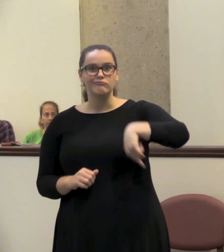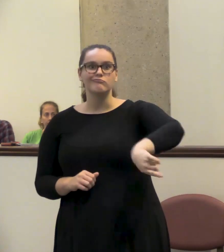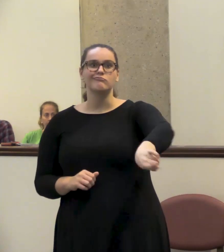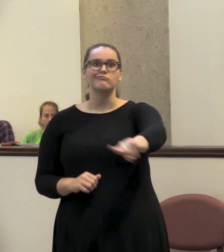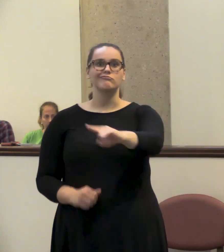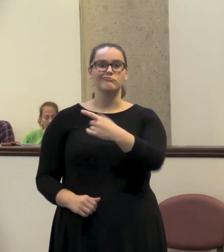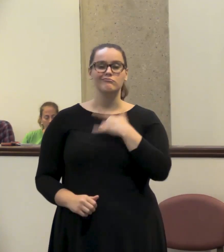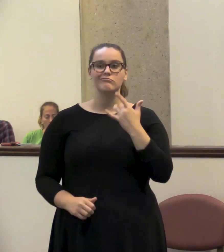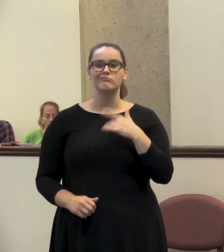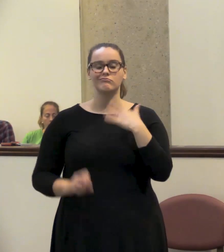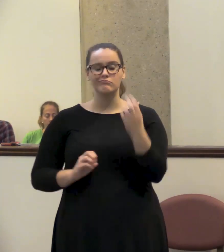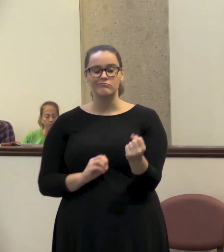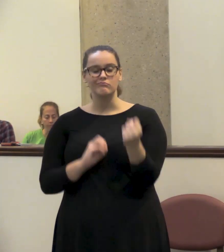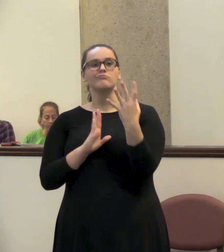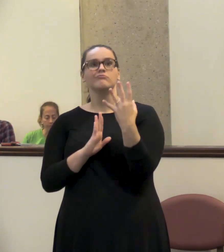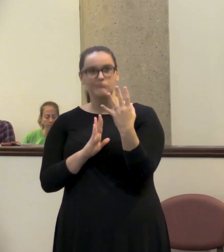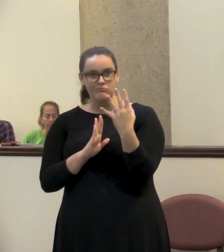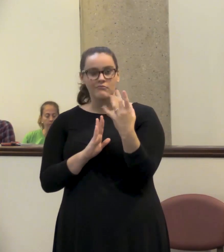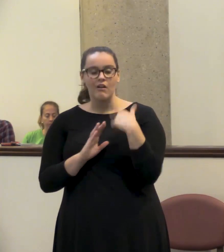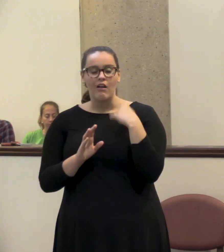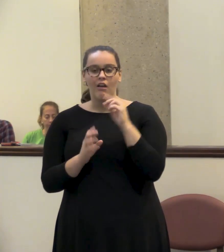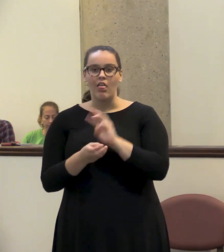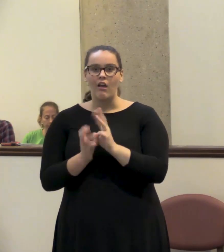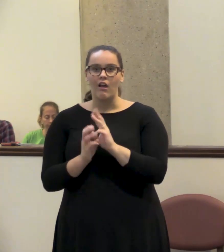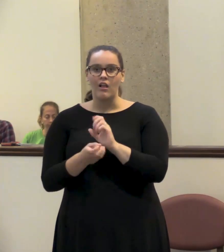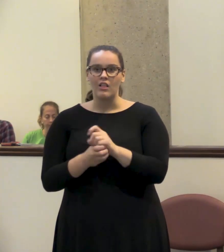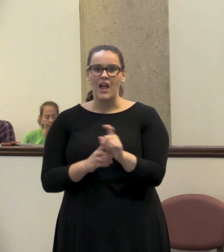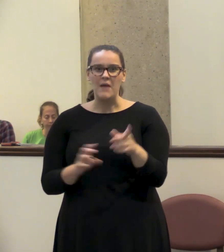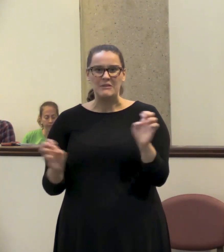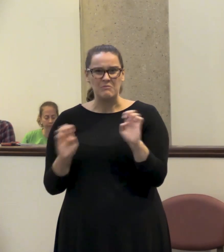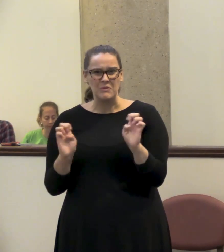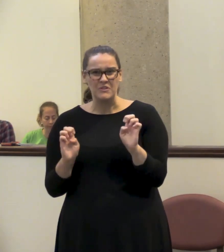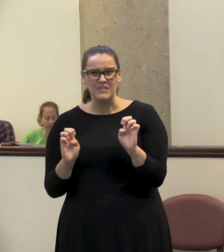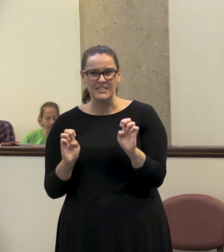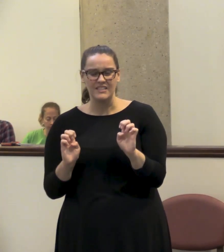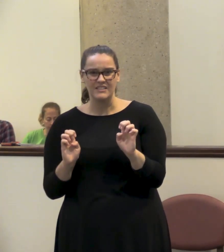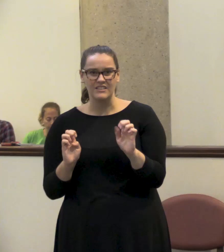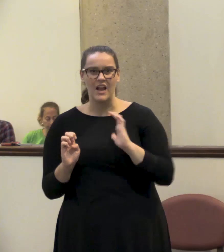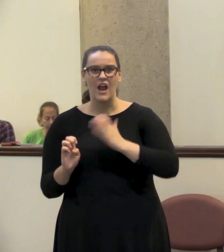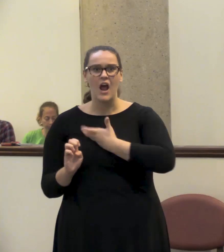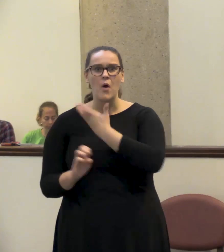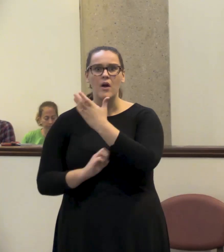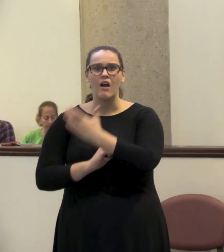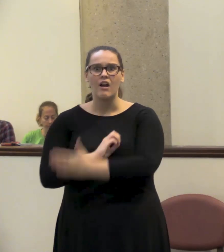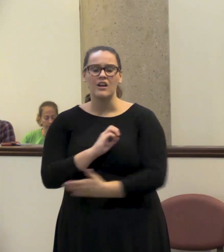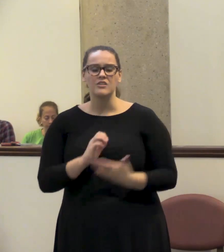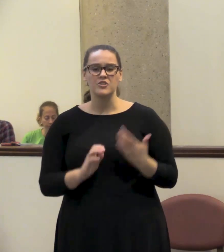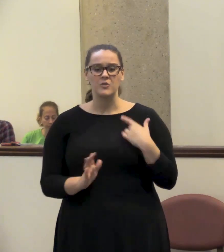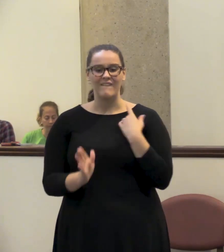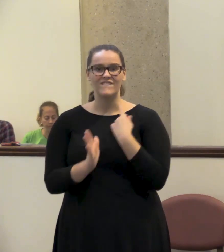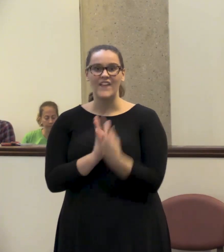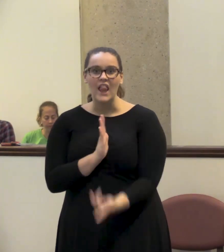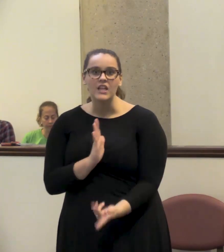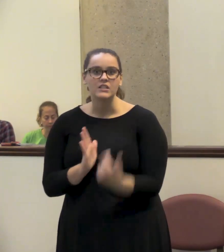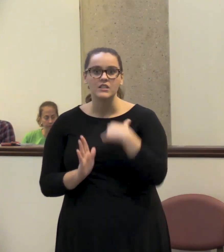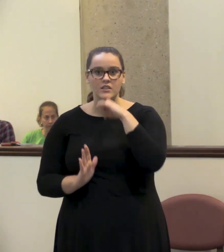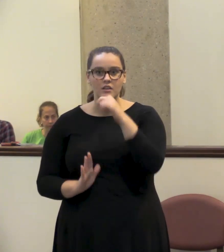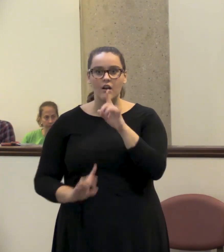the climate crisis. When our country failed to address climate change over the last three decades, it was